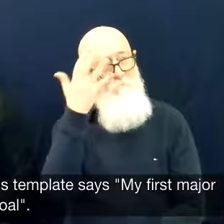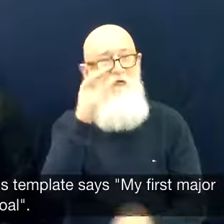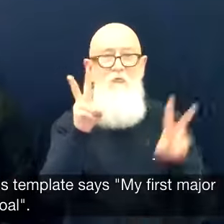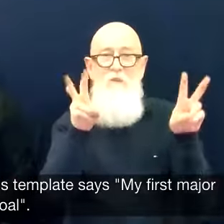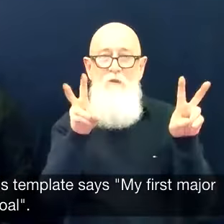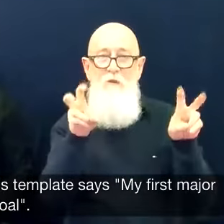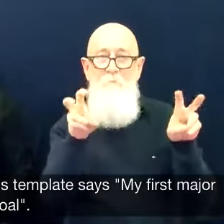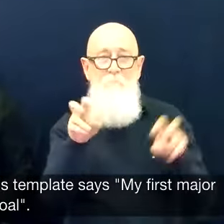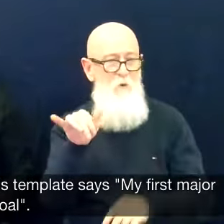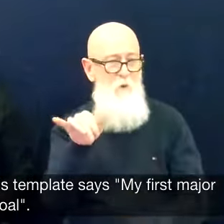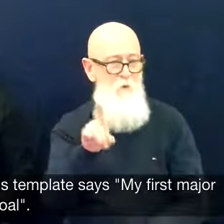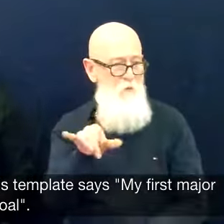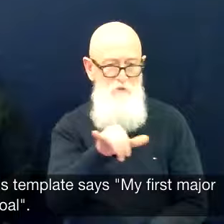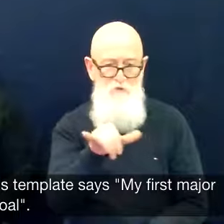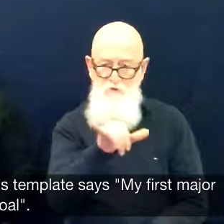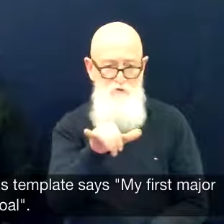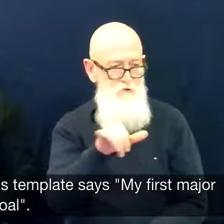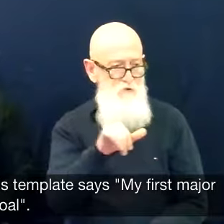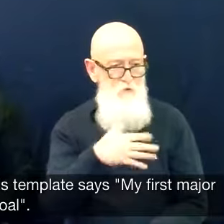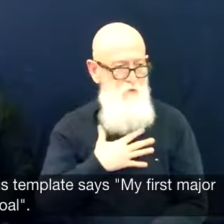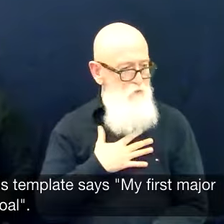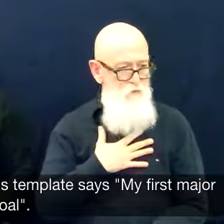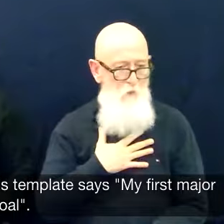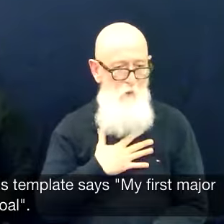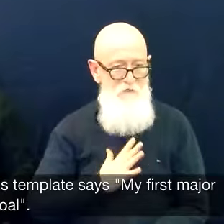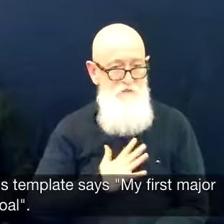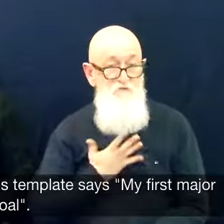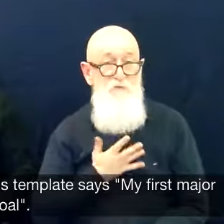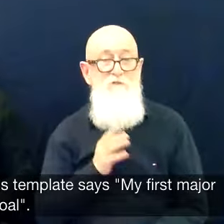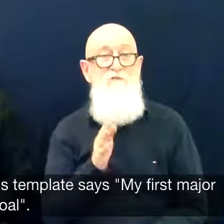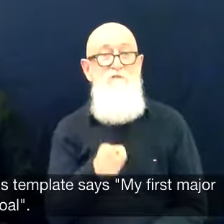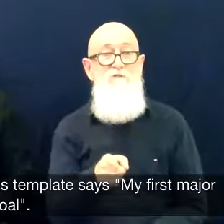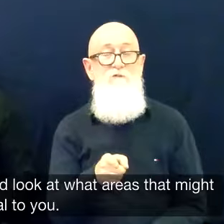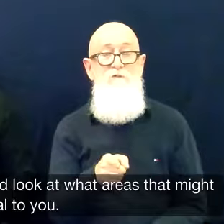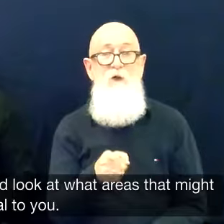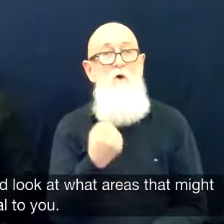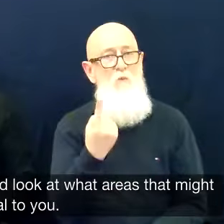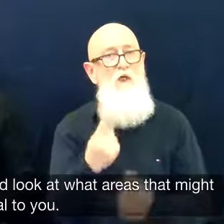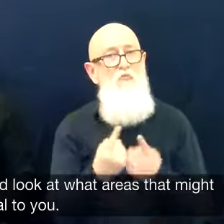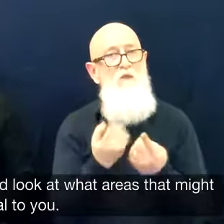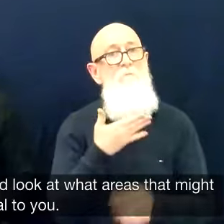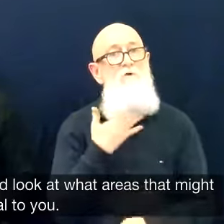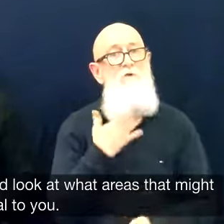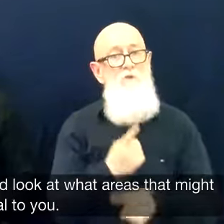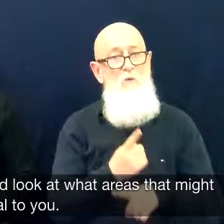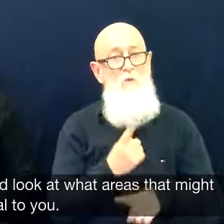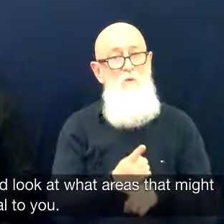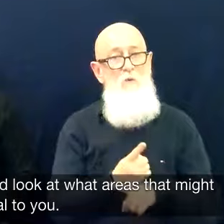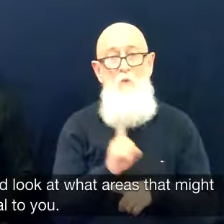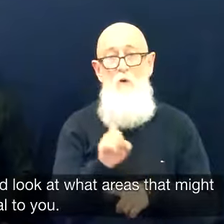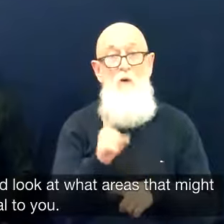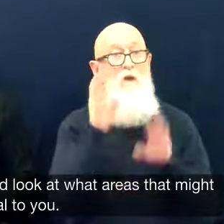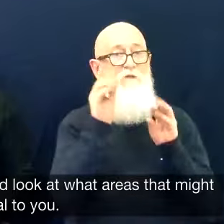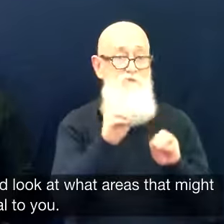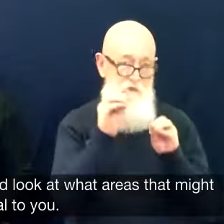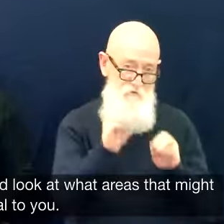areas in the themes that might appeal to you. So one of the things that Meredith talked about is